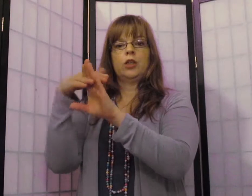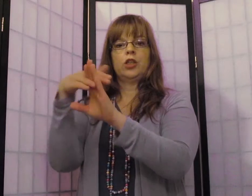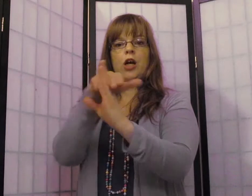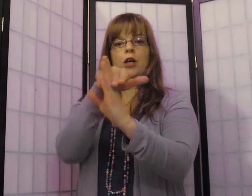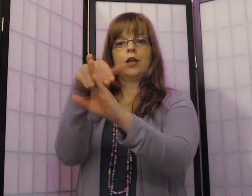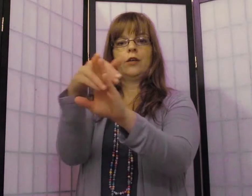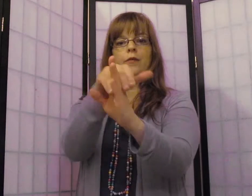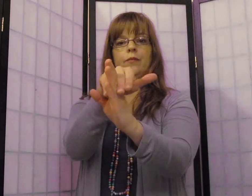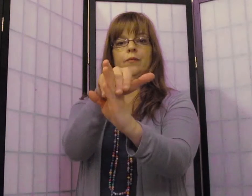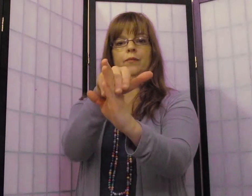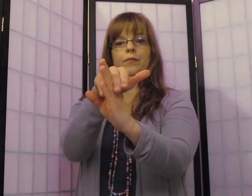Shark.